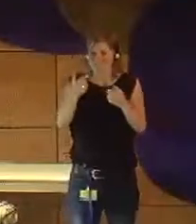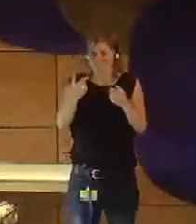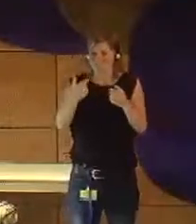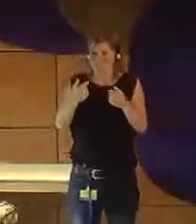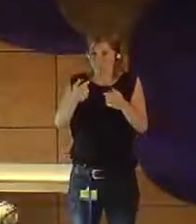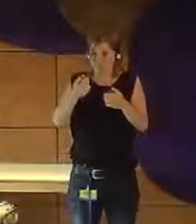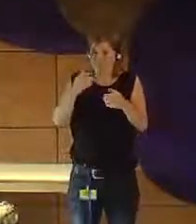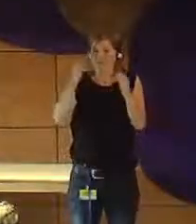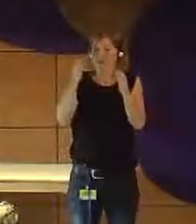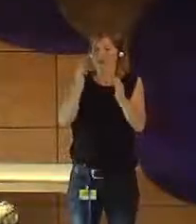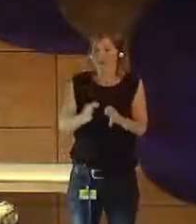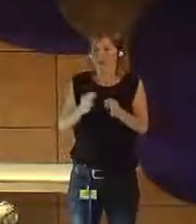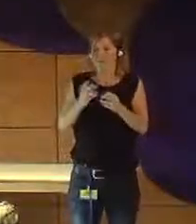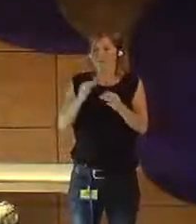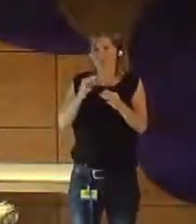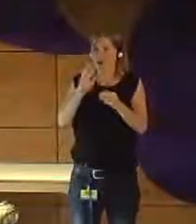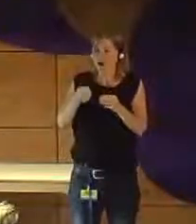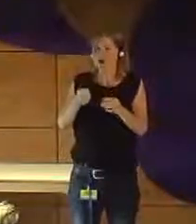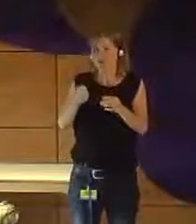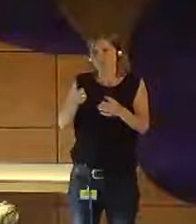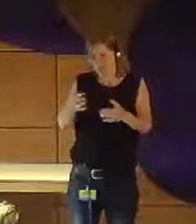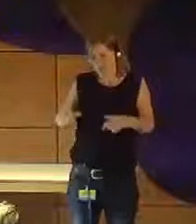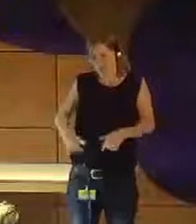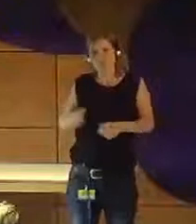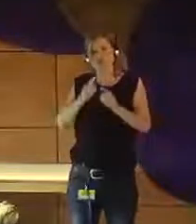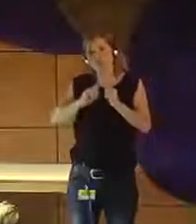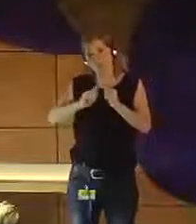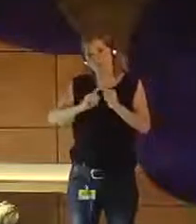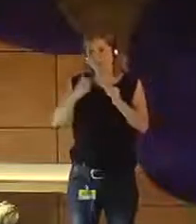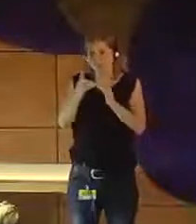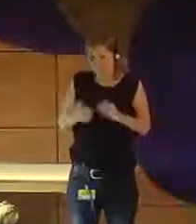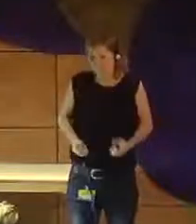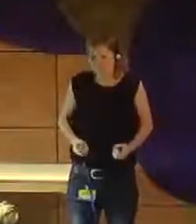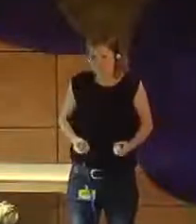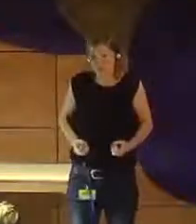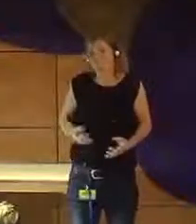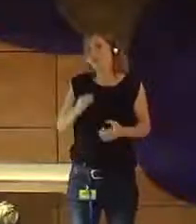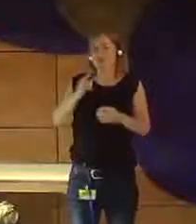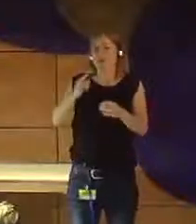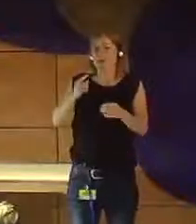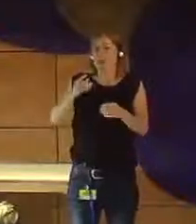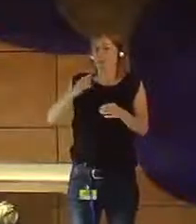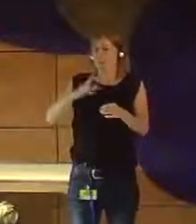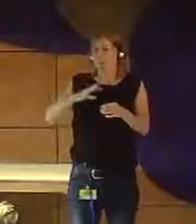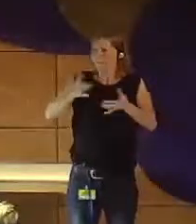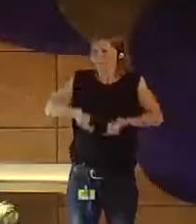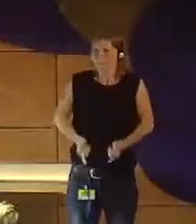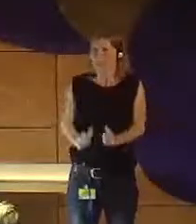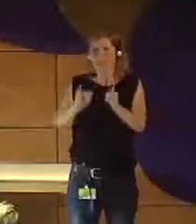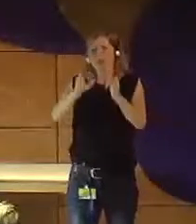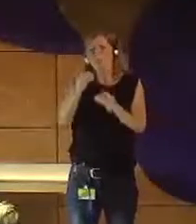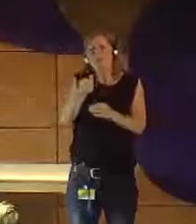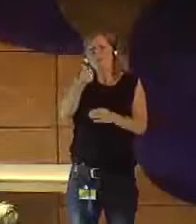with 100,000 eggs. Girls do not generate eggs, they're born with them.